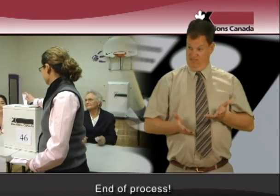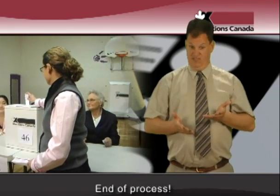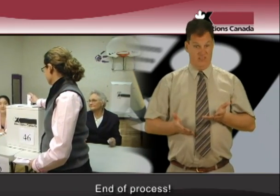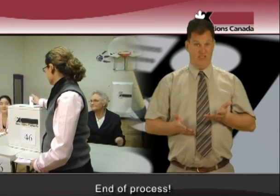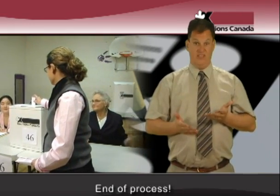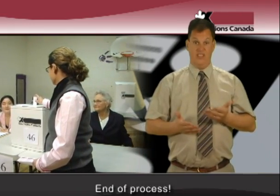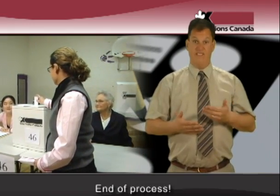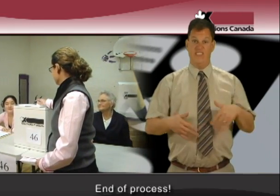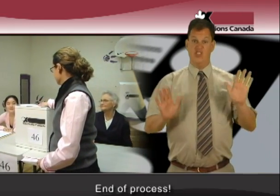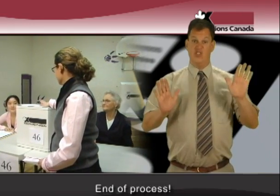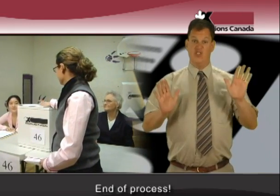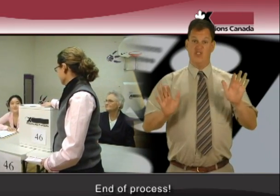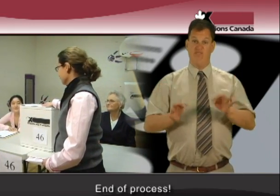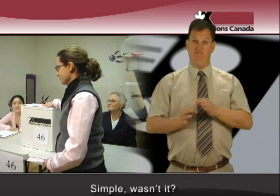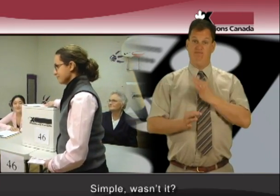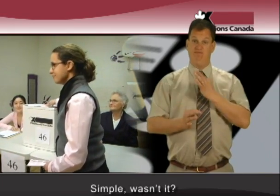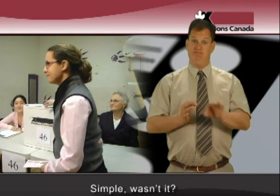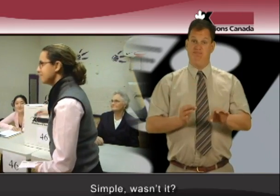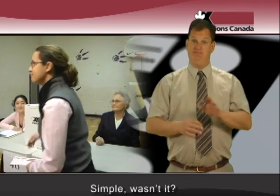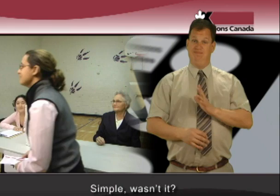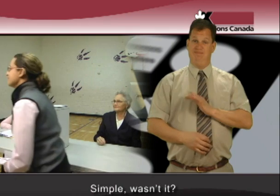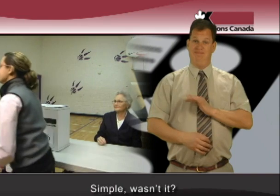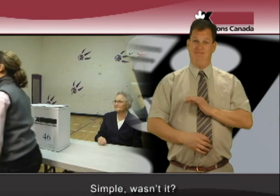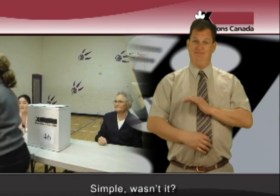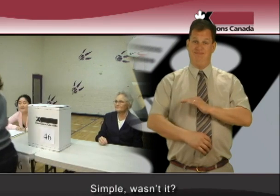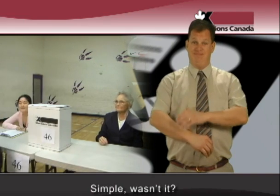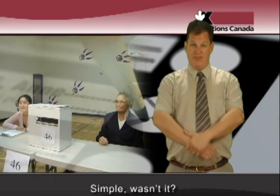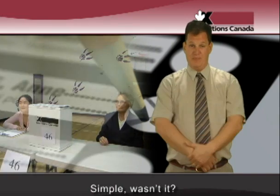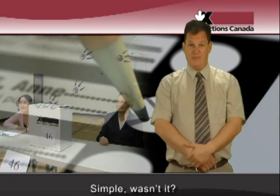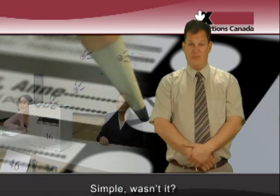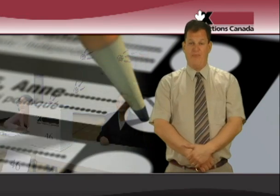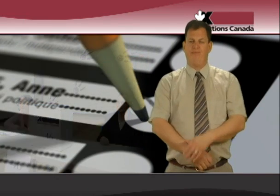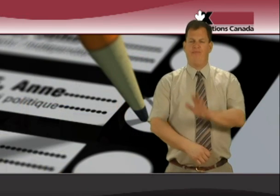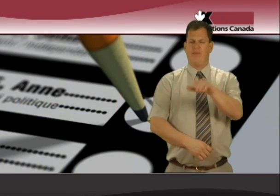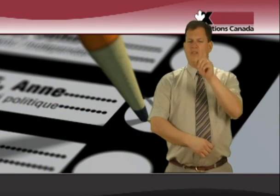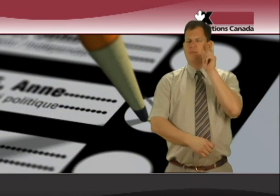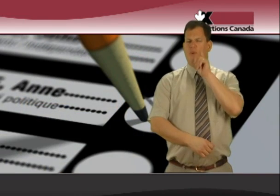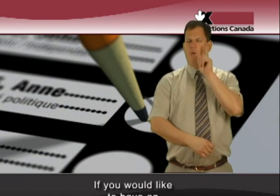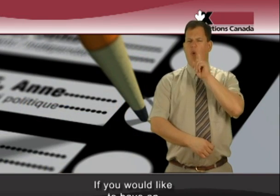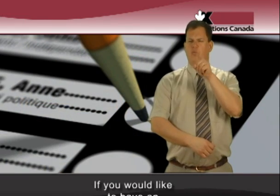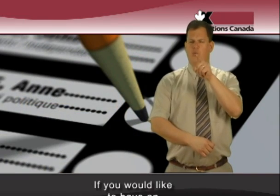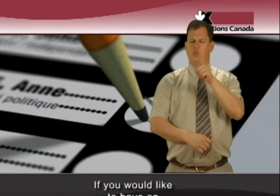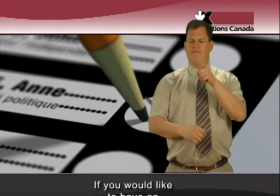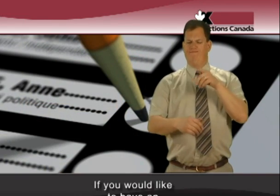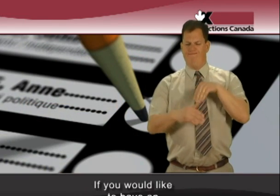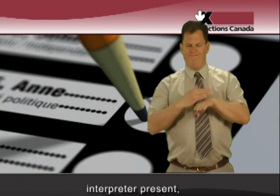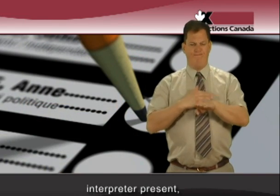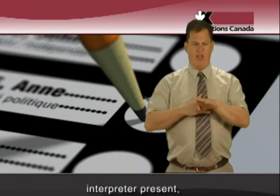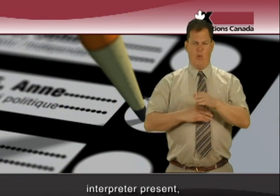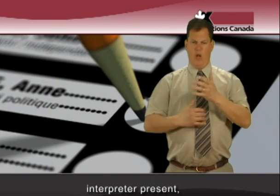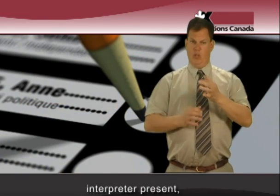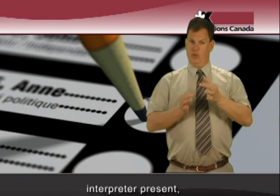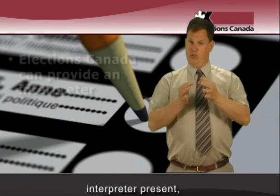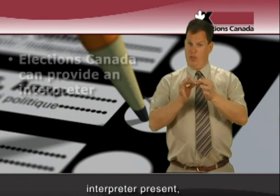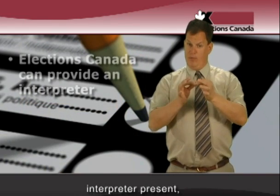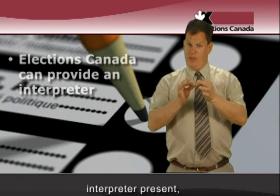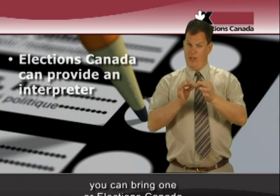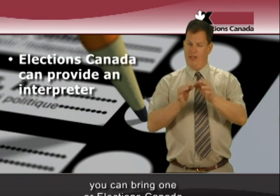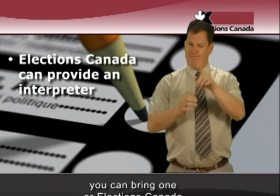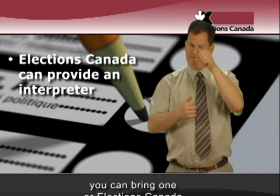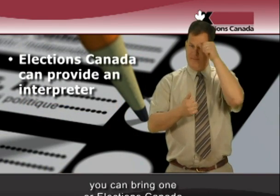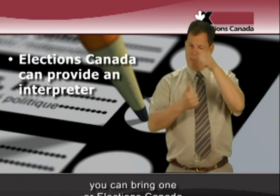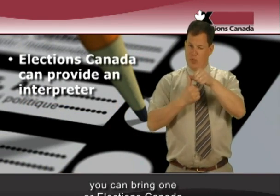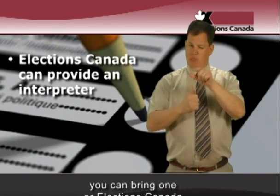End of process. Simple, wasn't it? If you would like to have an interpreter present,